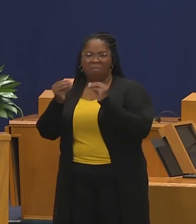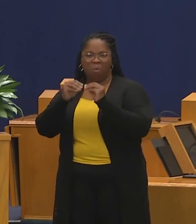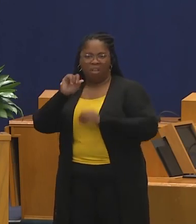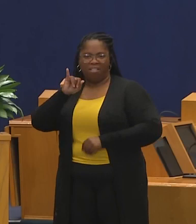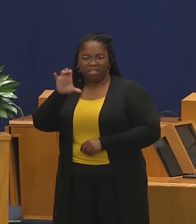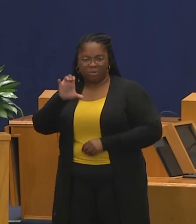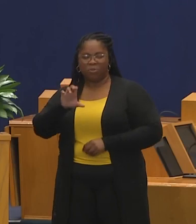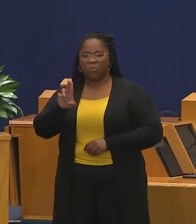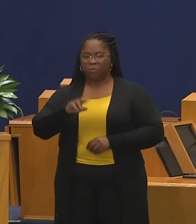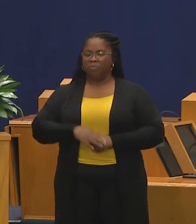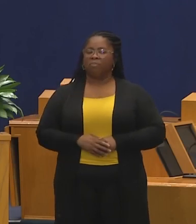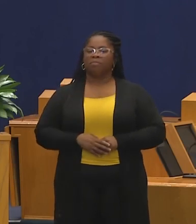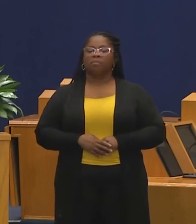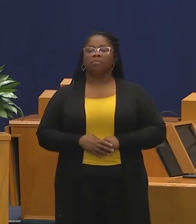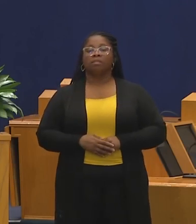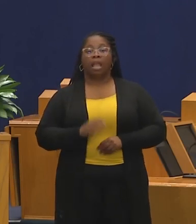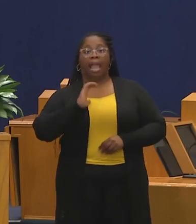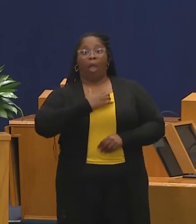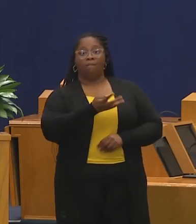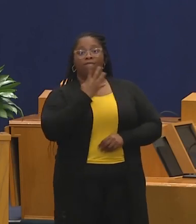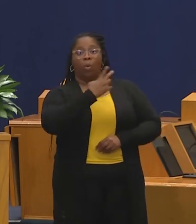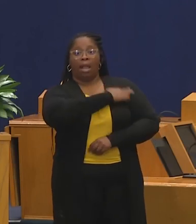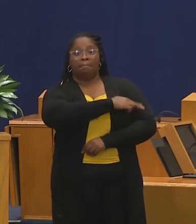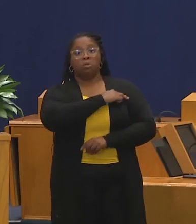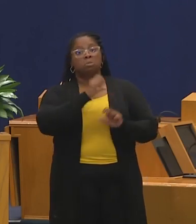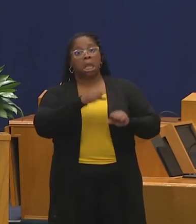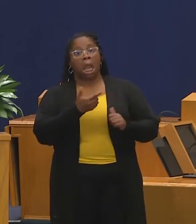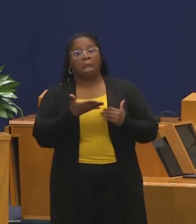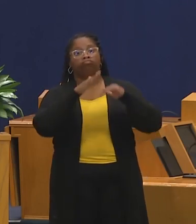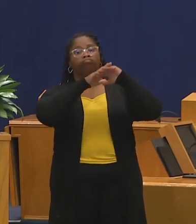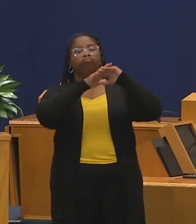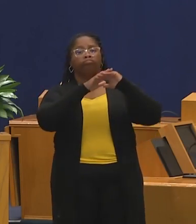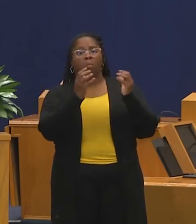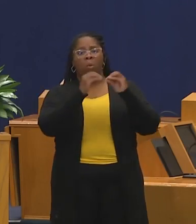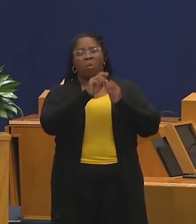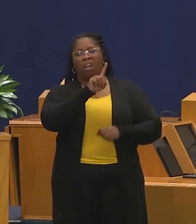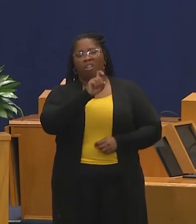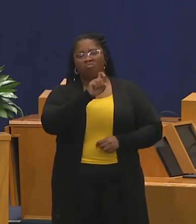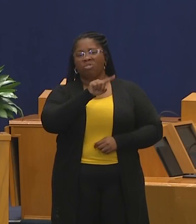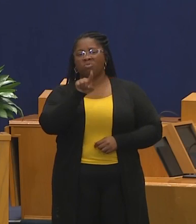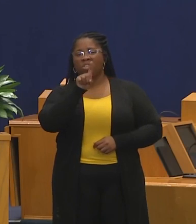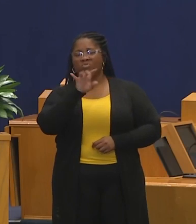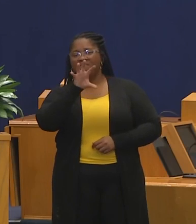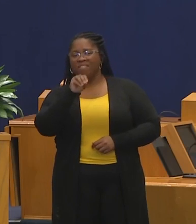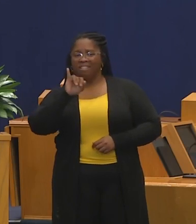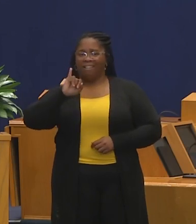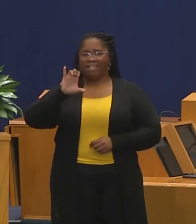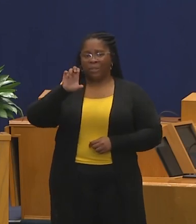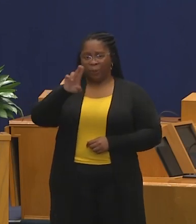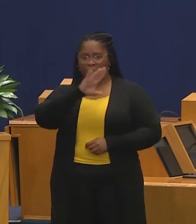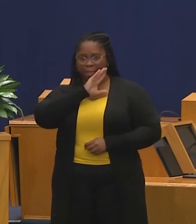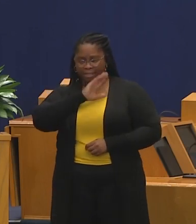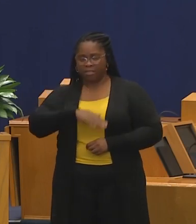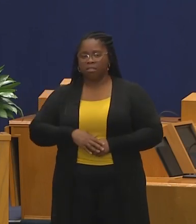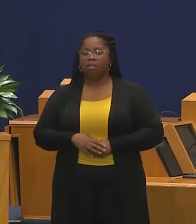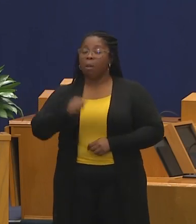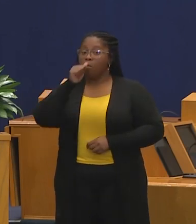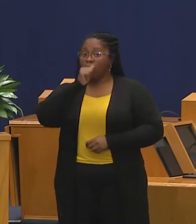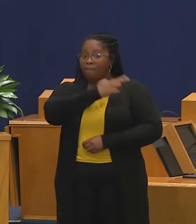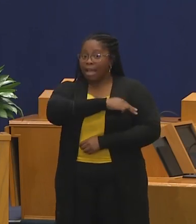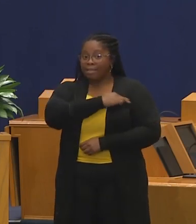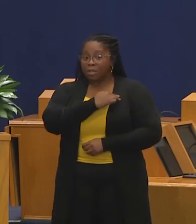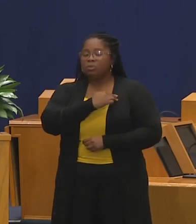4 hospitals, also has the ability to surge up an additional 100 to 150 ICU beds, and private hospitals also